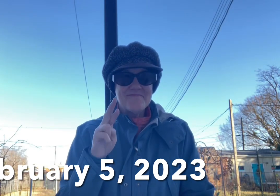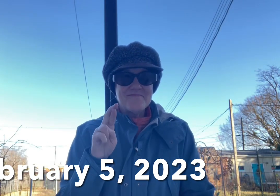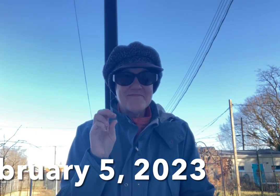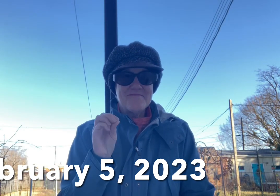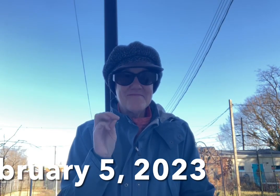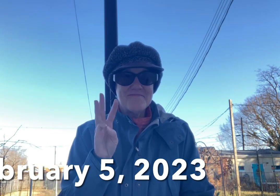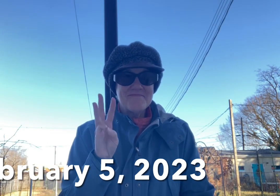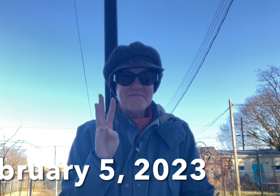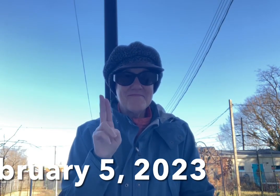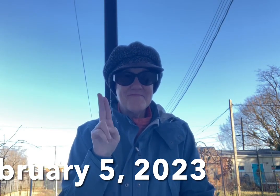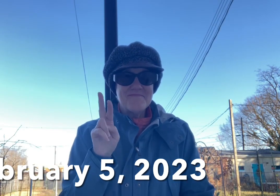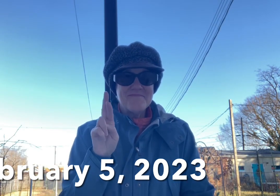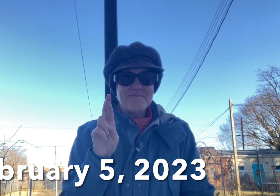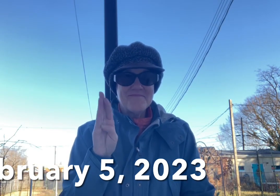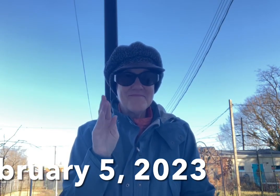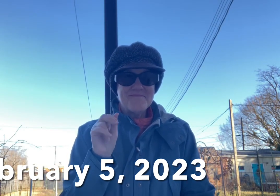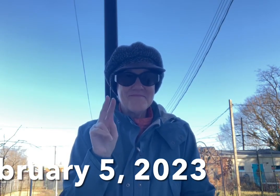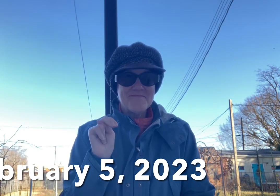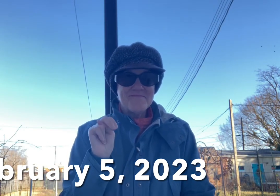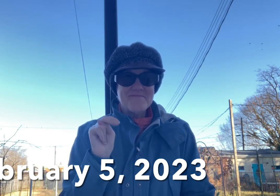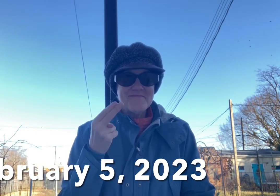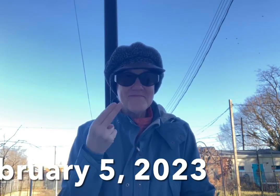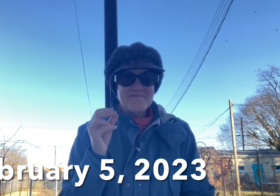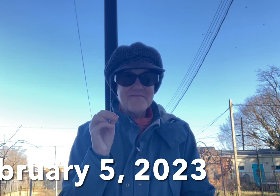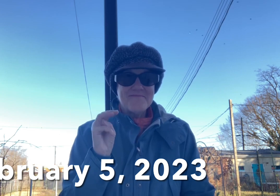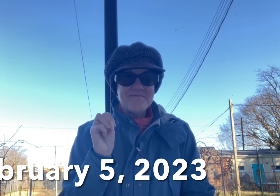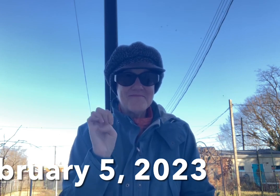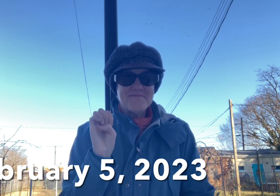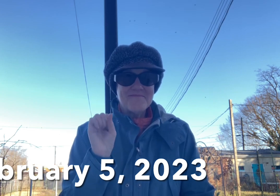Withrow Urban Homestead.